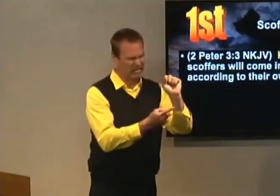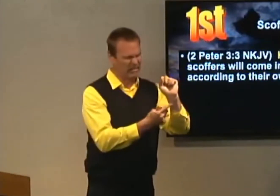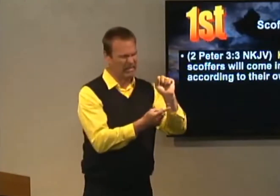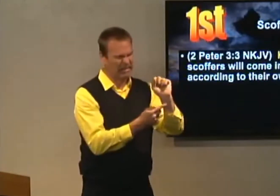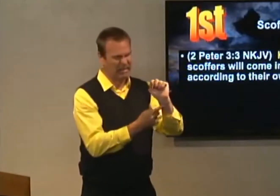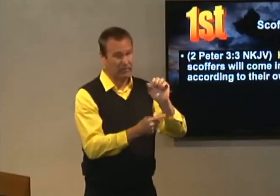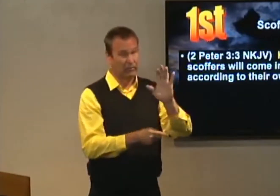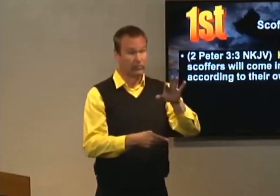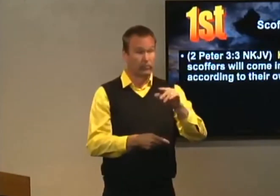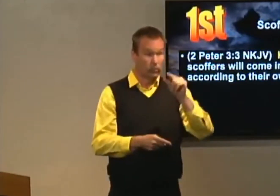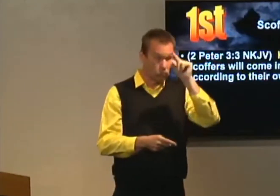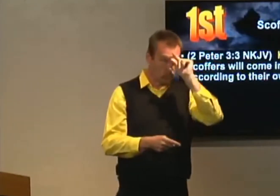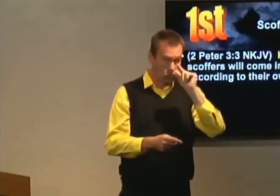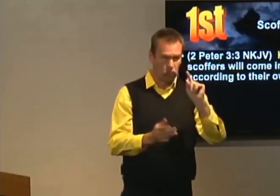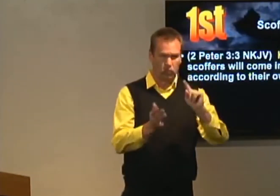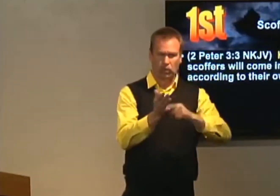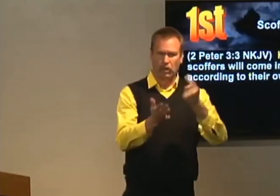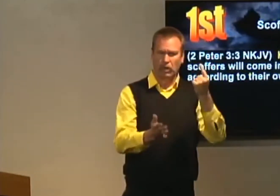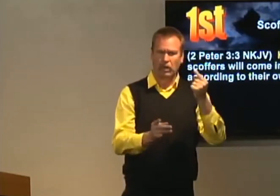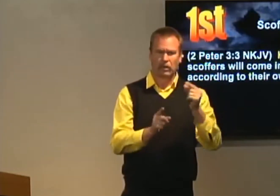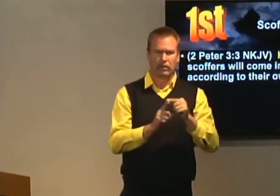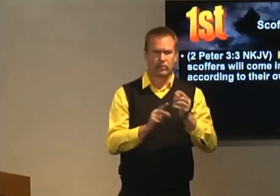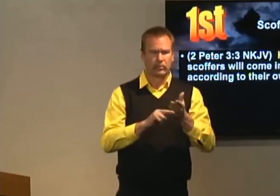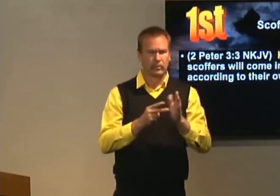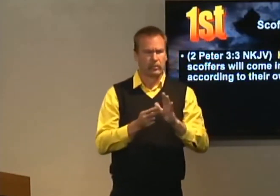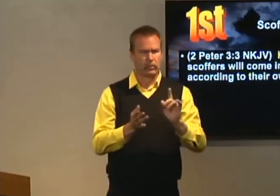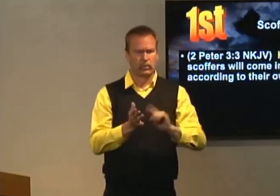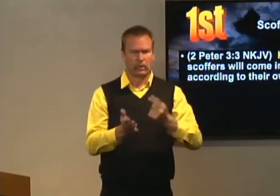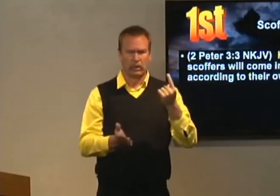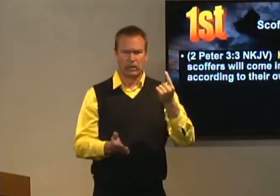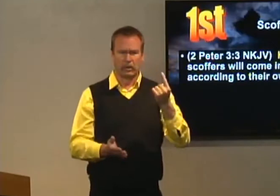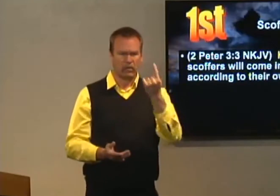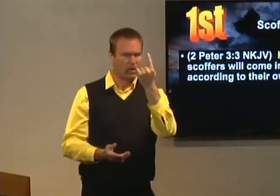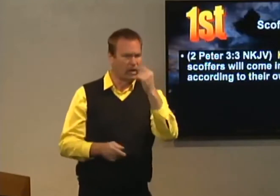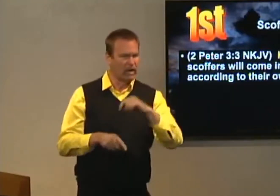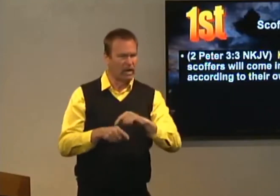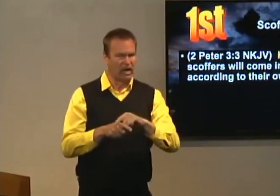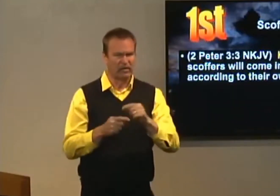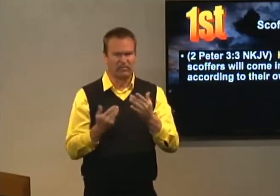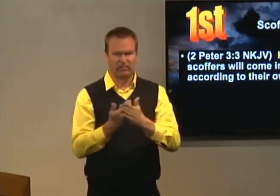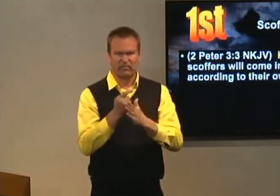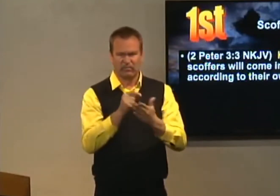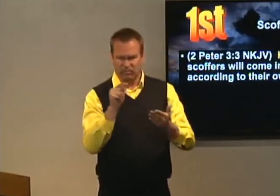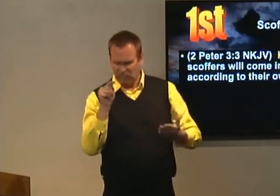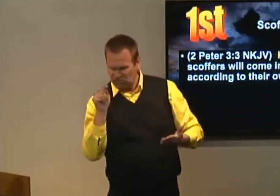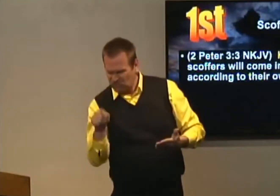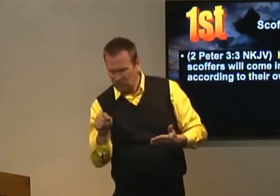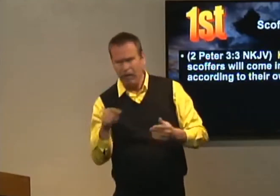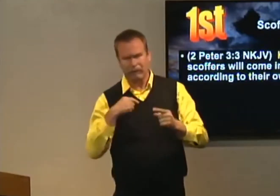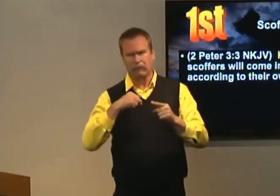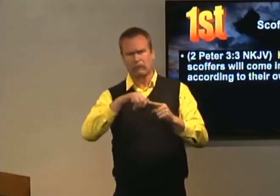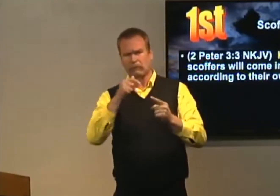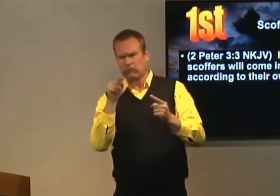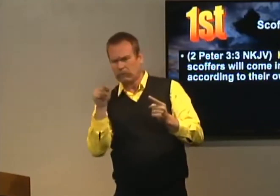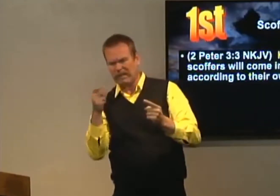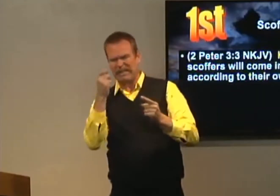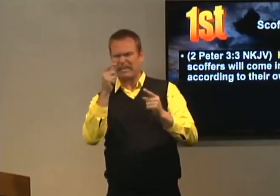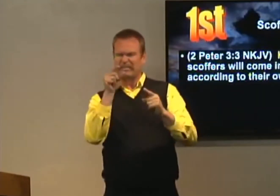Scoffers. You might think, what does that mean? It's a Greek word, taken from the Greek. It's only